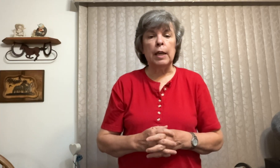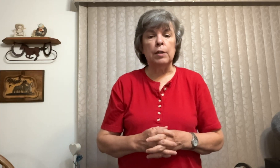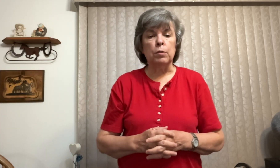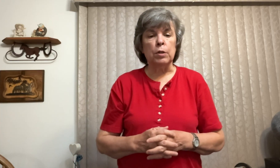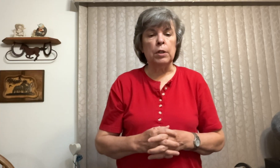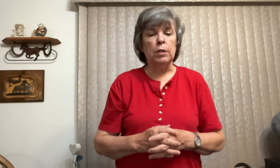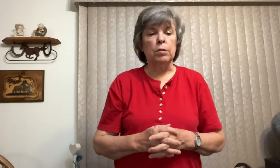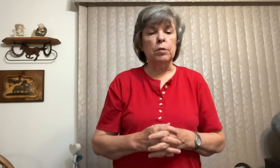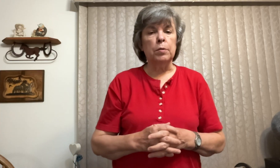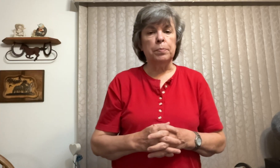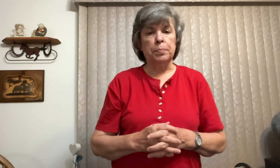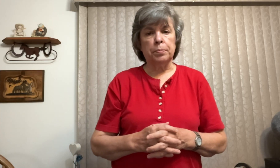or killed